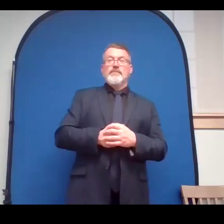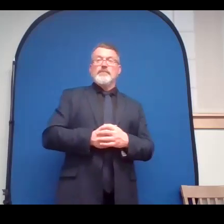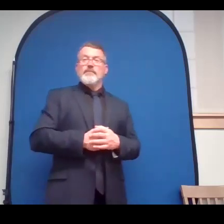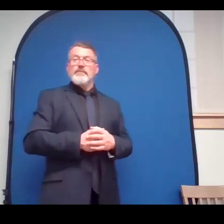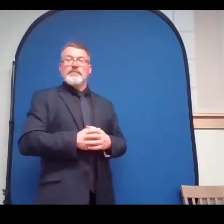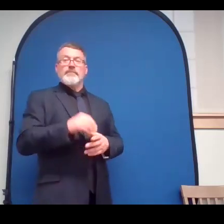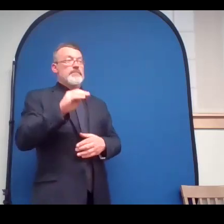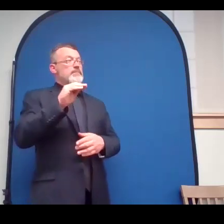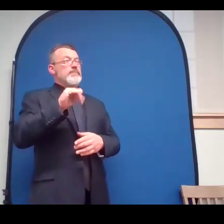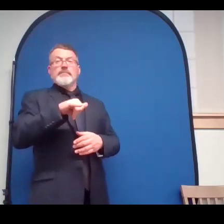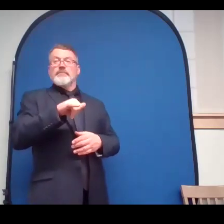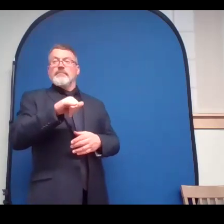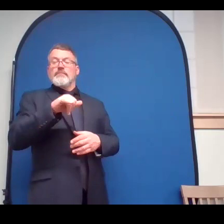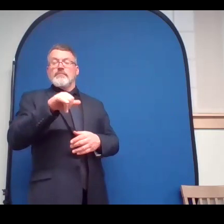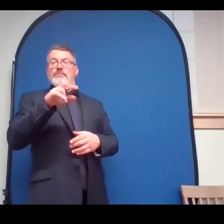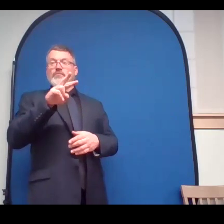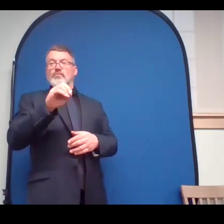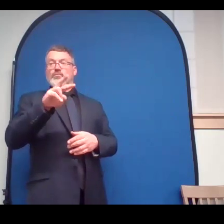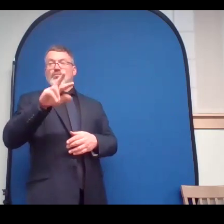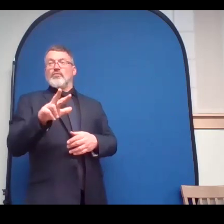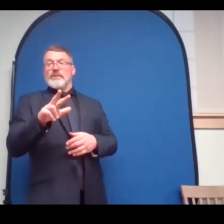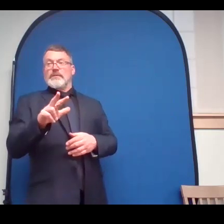2023. Did Sergeant Hodgson call you